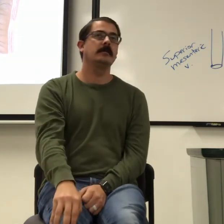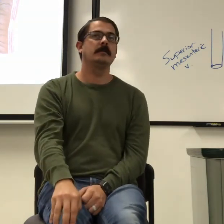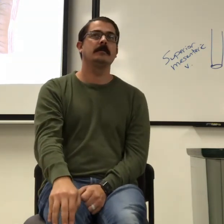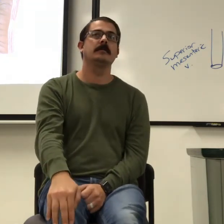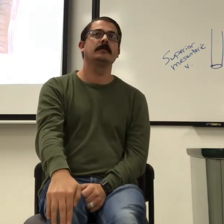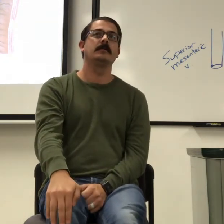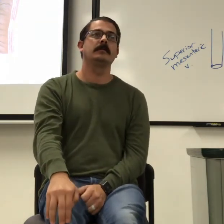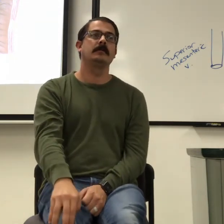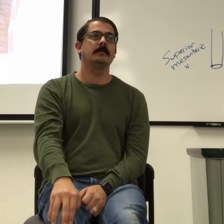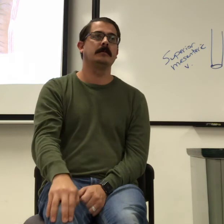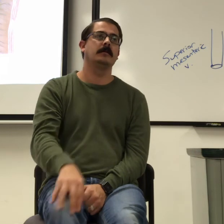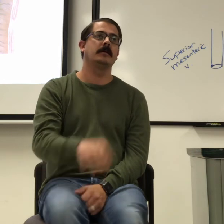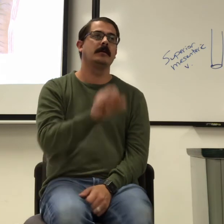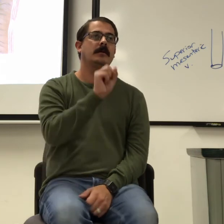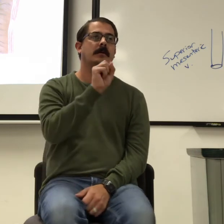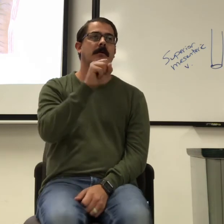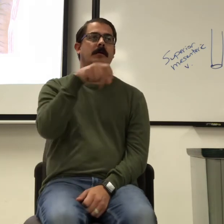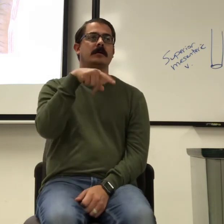splenic vein.